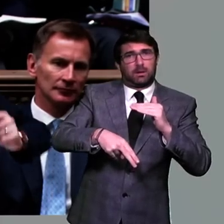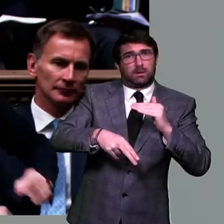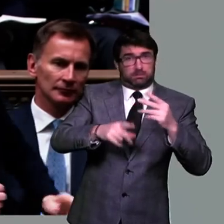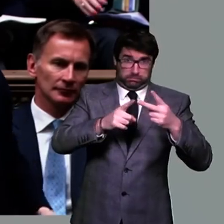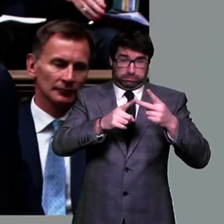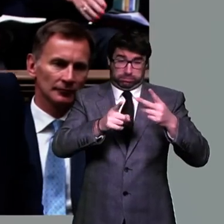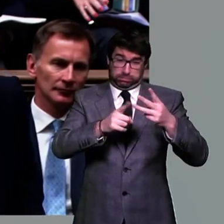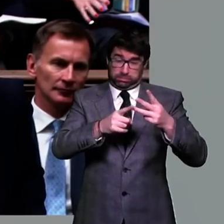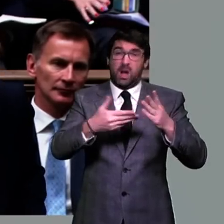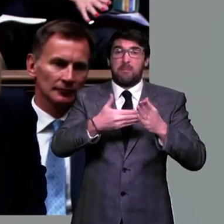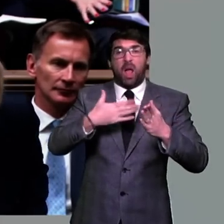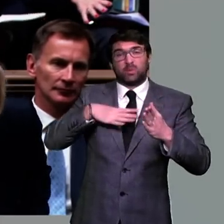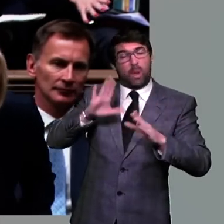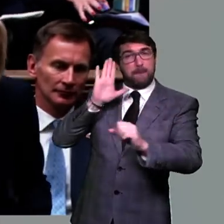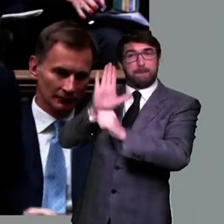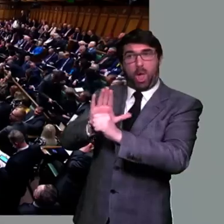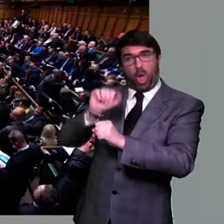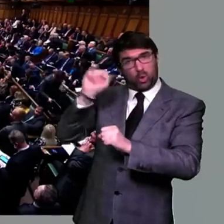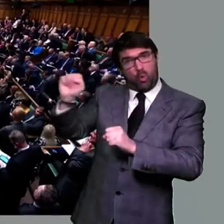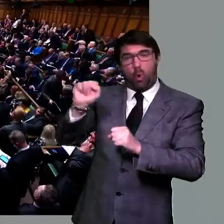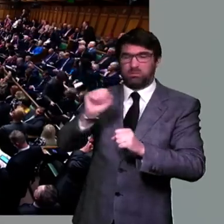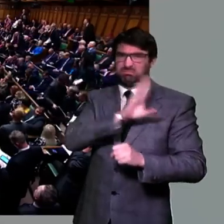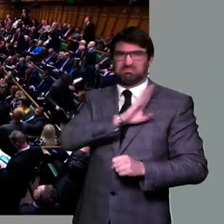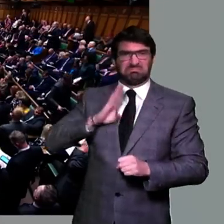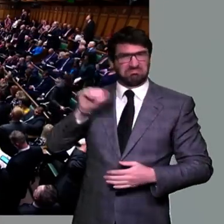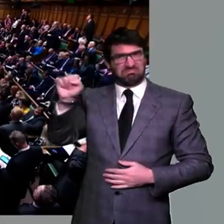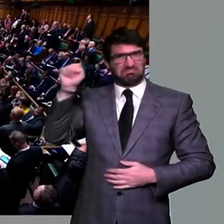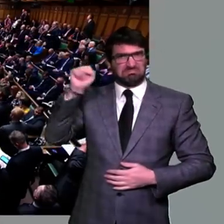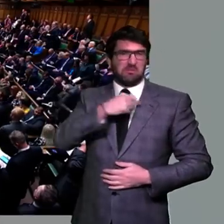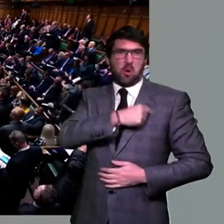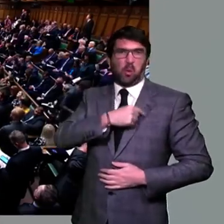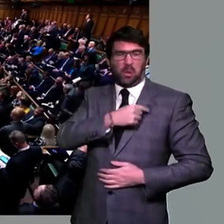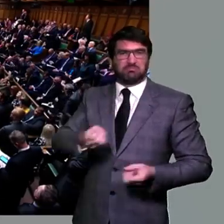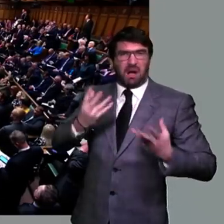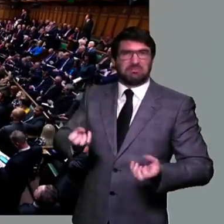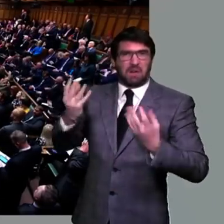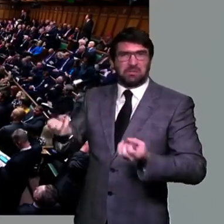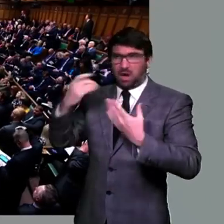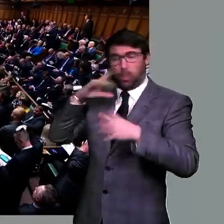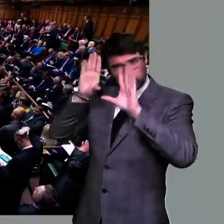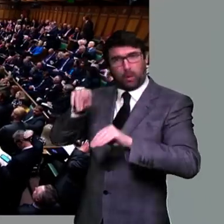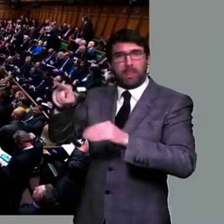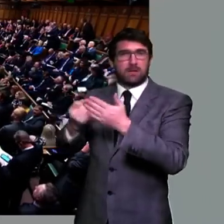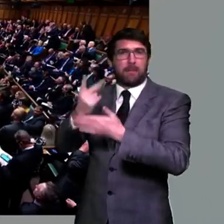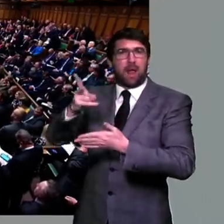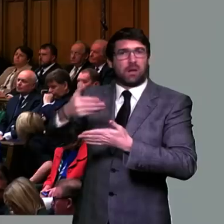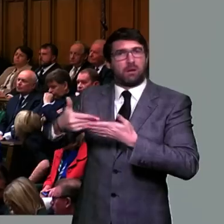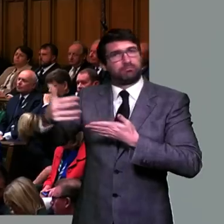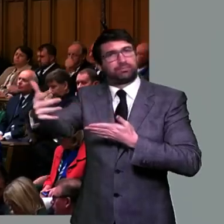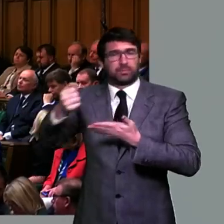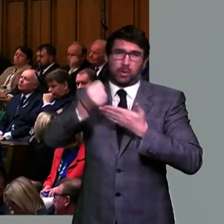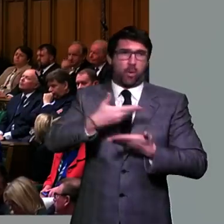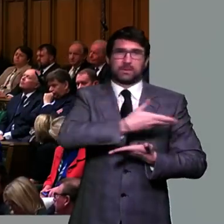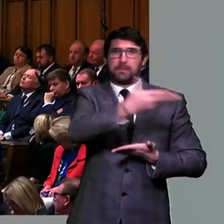by the militant trade unions she supports. John Barron. Mr. Speaker, there's been a number of low